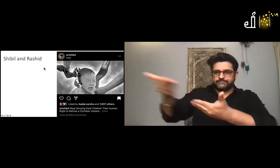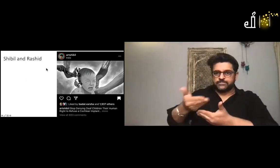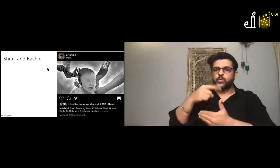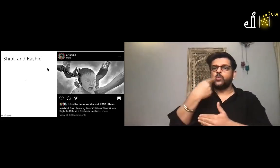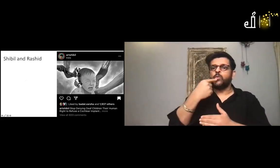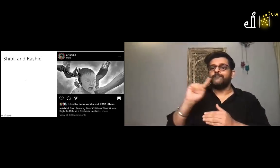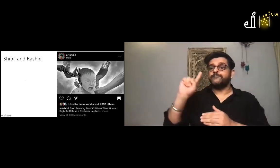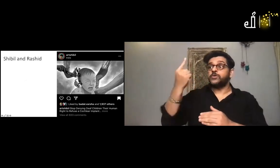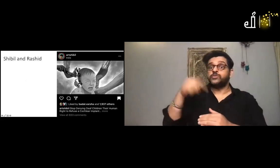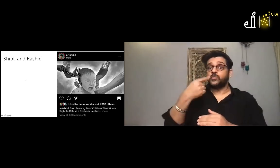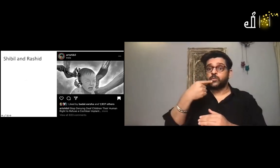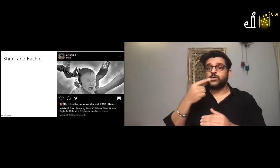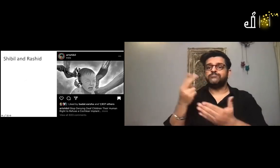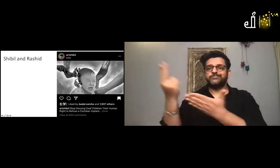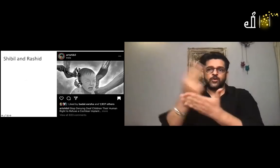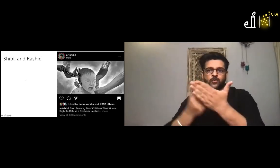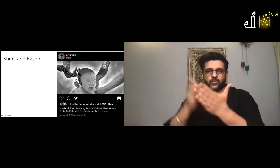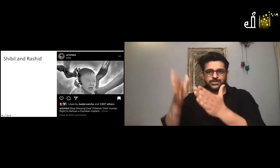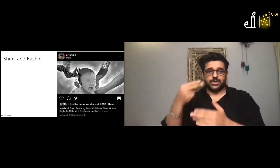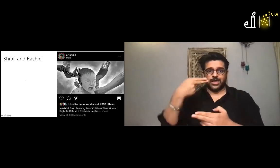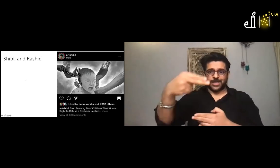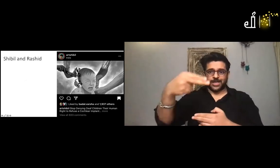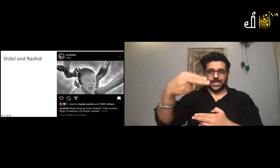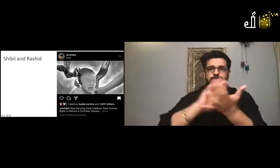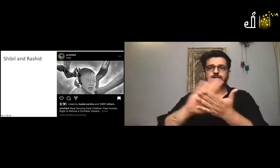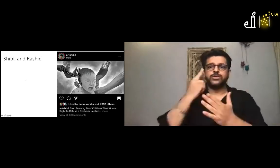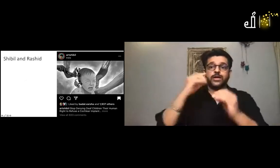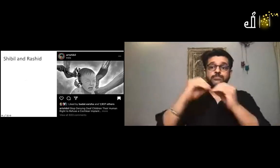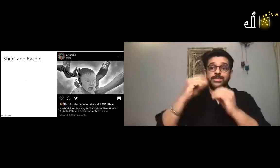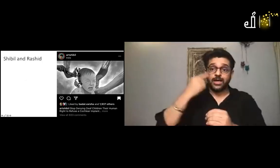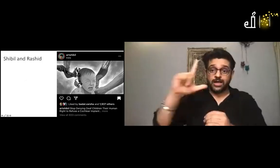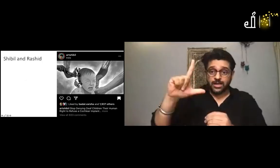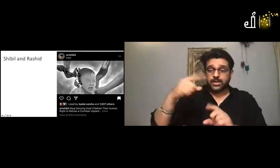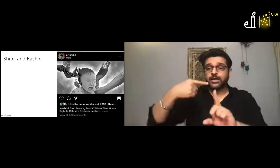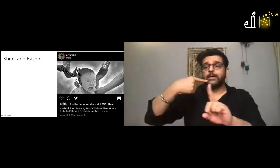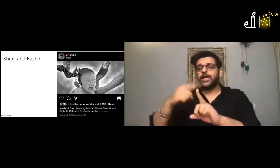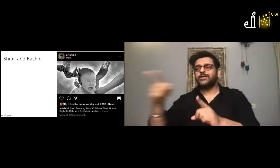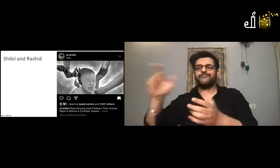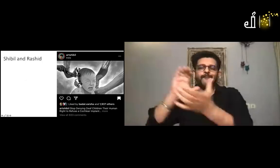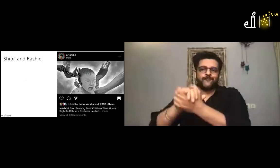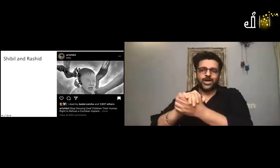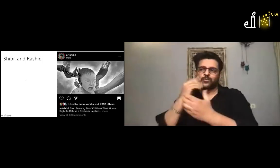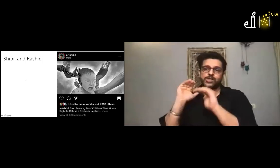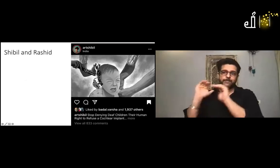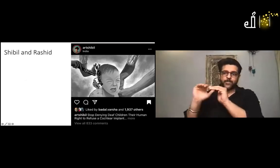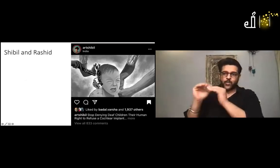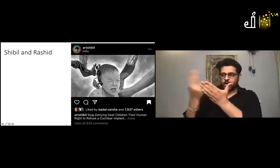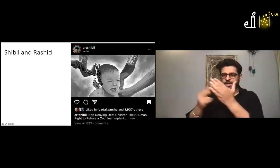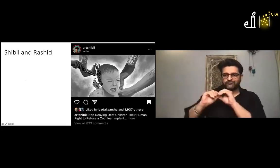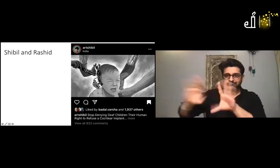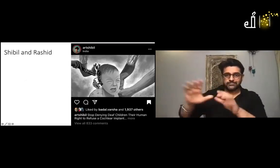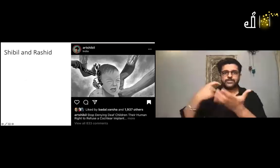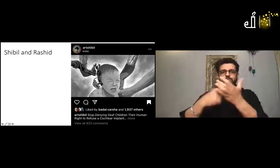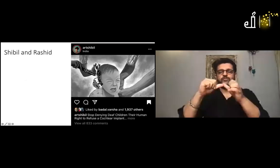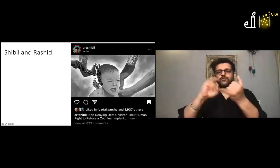We will begin with having the artists first, Shibil and his